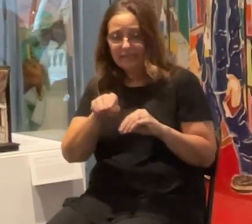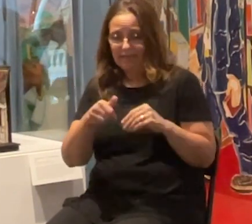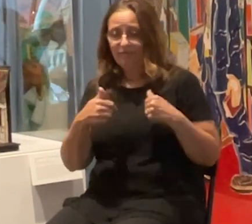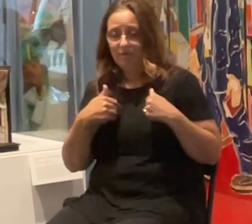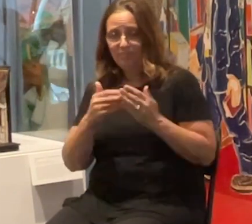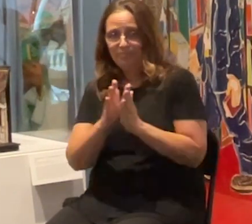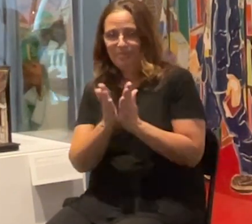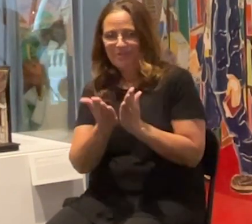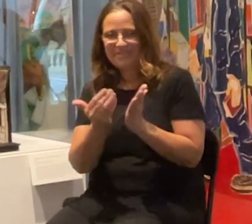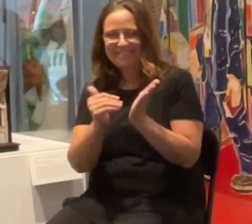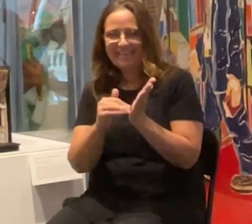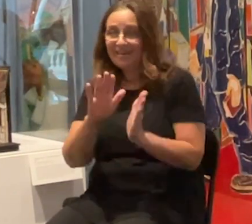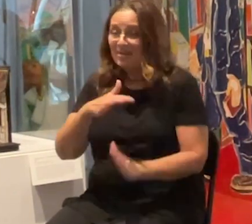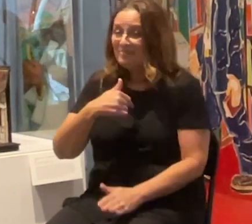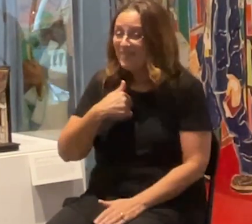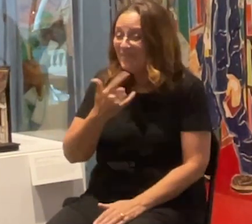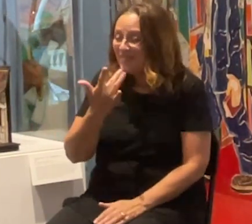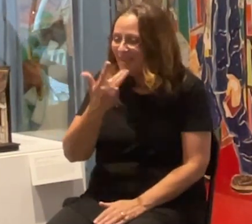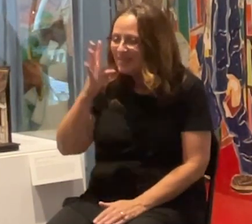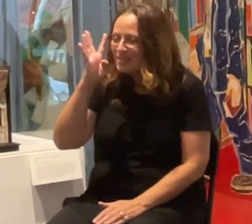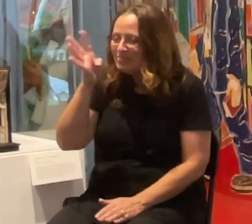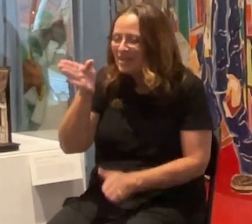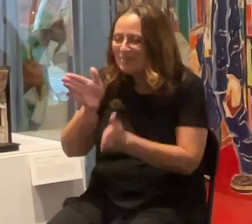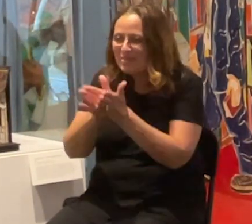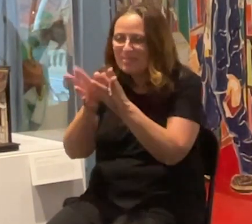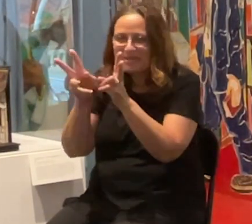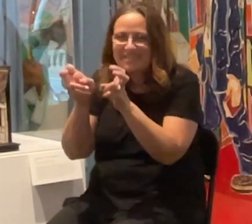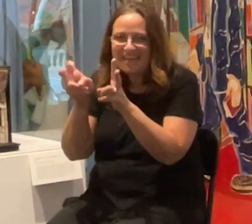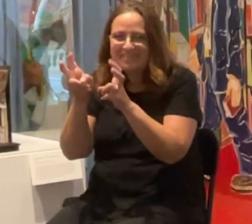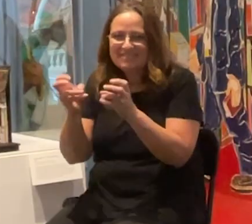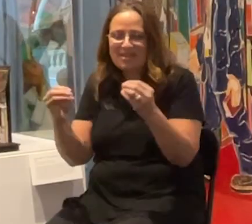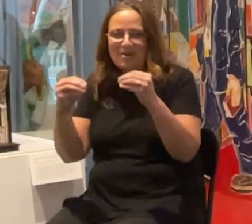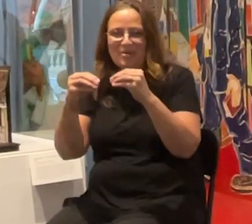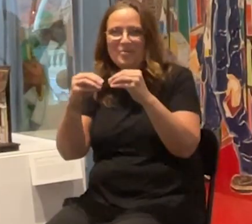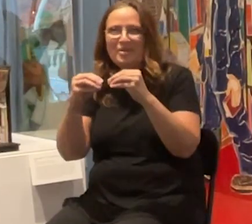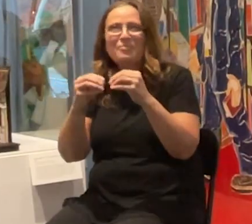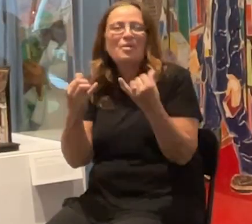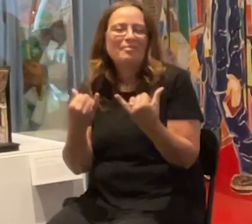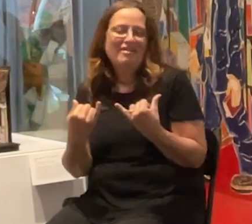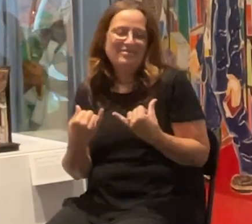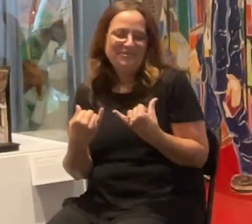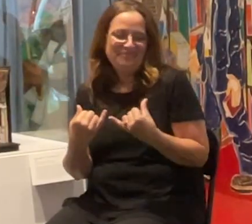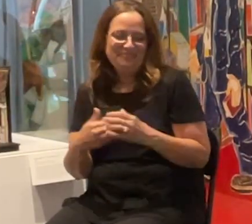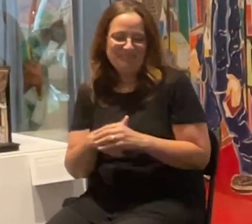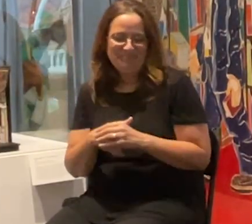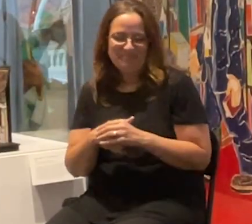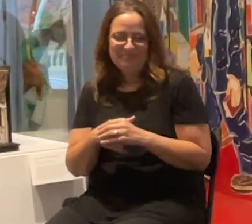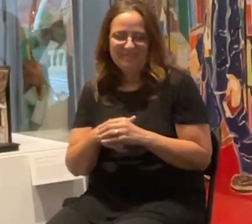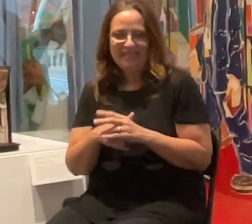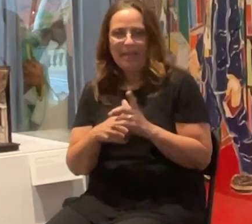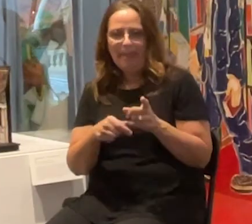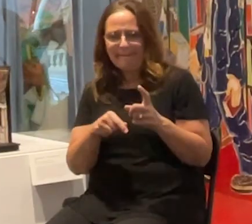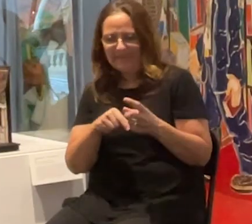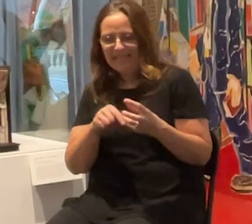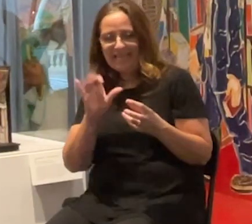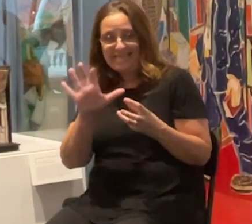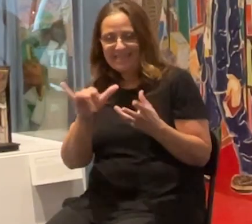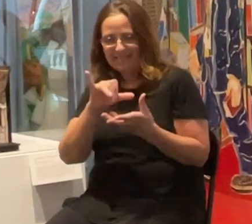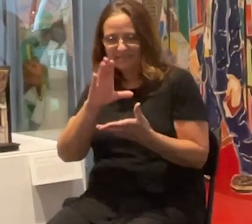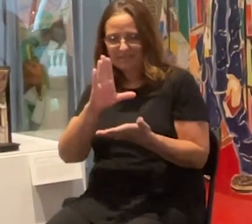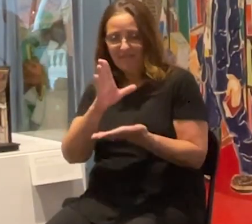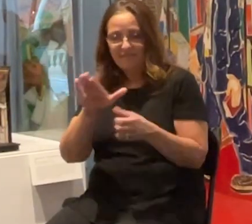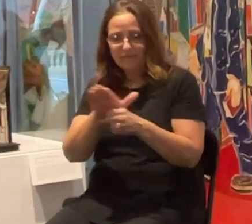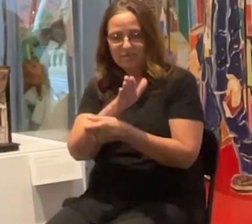Again, my favorite thing to make of these book titles that were way more contemporary. So it was very, it was confused, and it was supposed